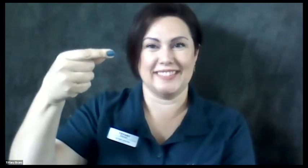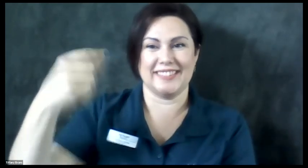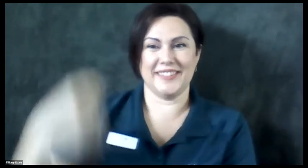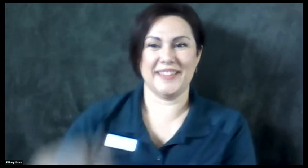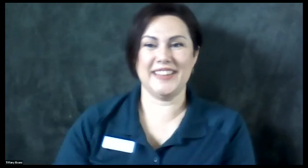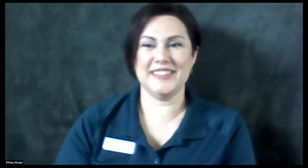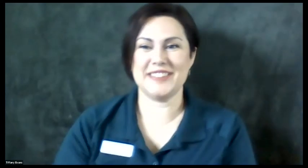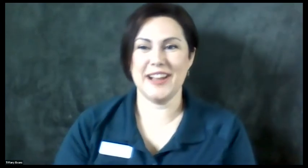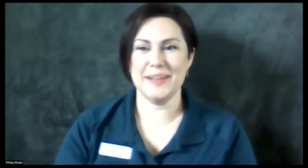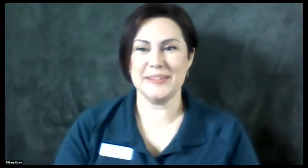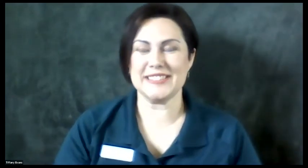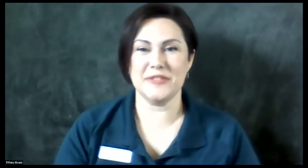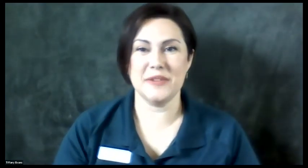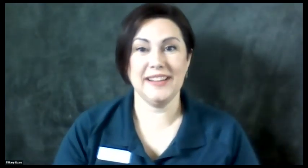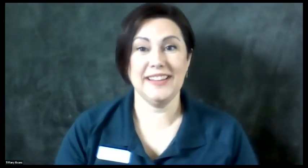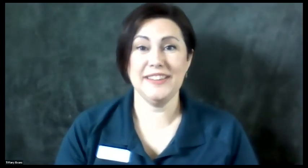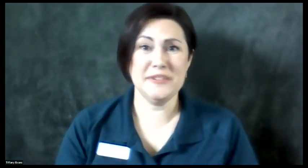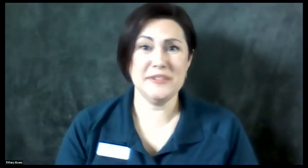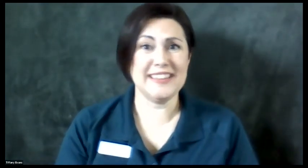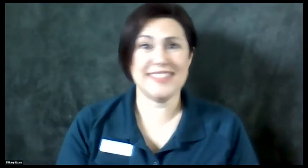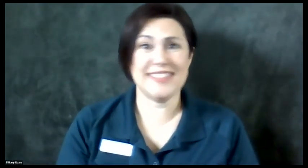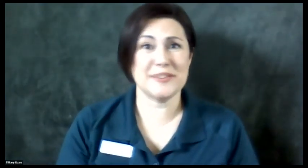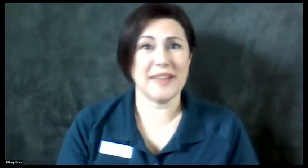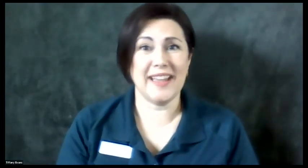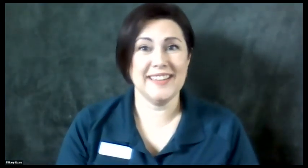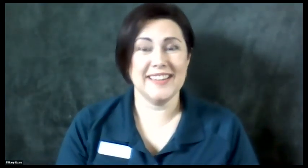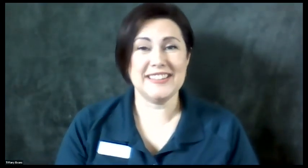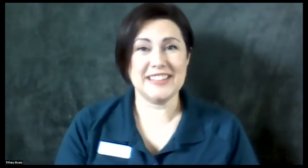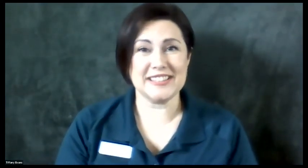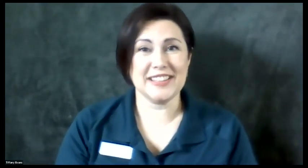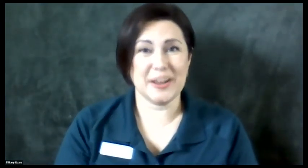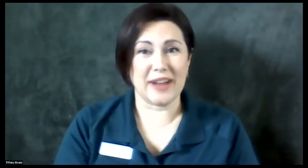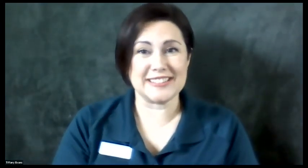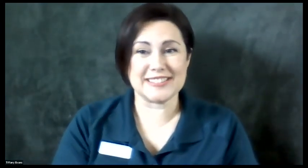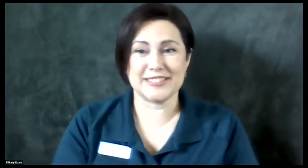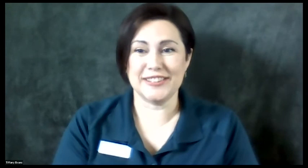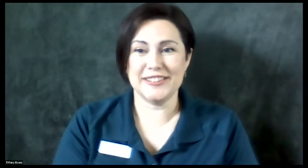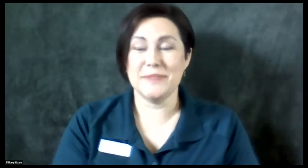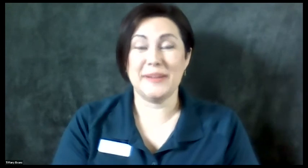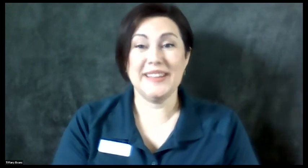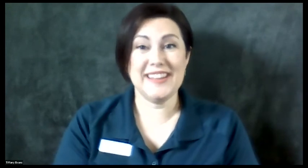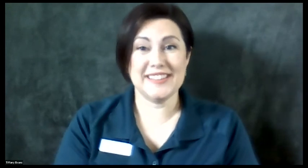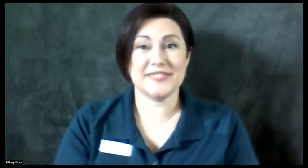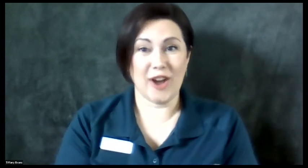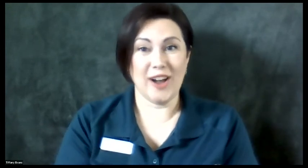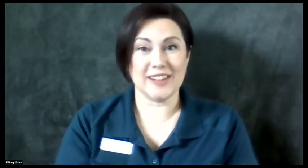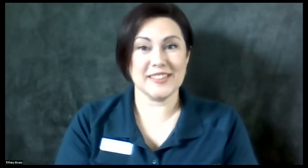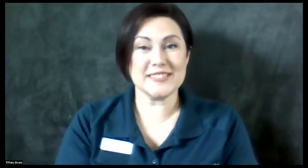Okay, good job. I see some of you got it. And if you didn't get it, that's okay. It takes a lot of practice to learn, but it is frog. So let's spell that